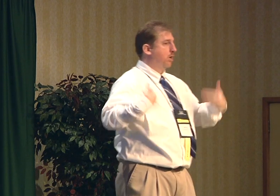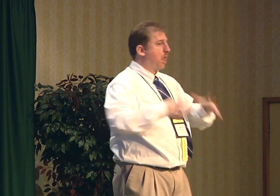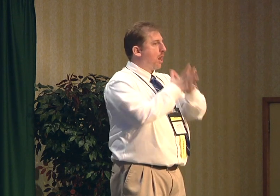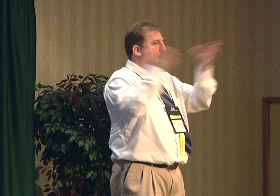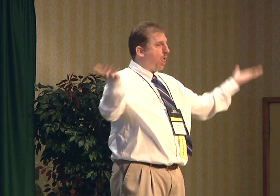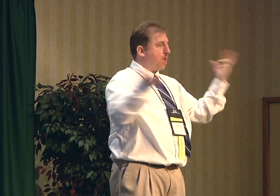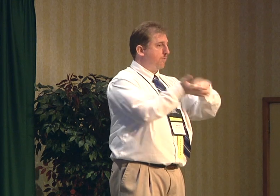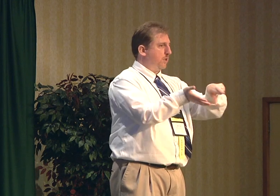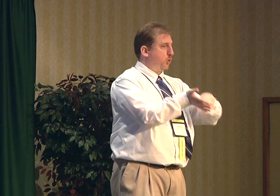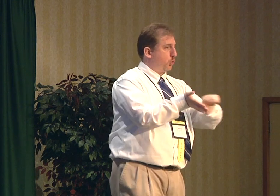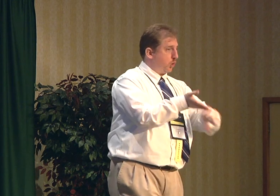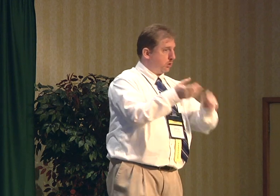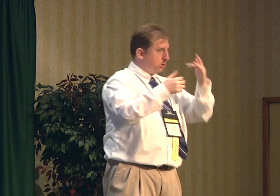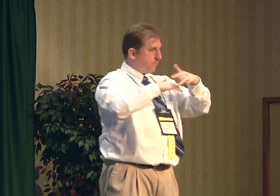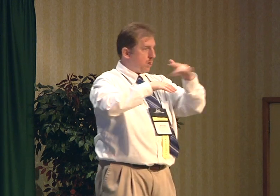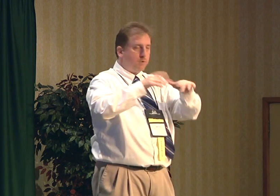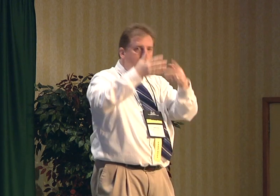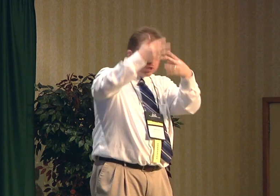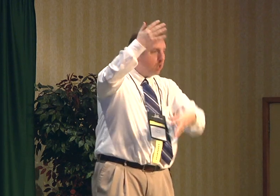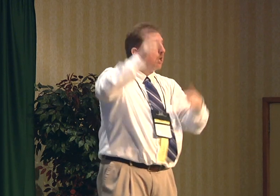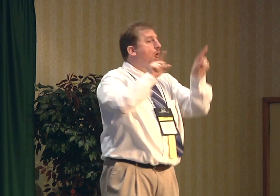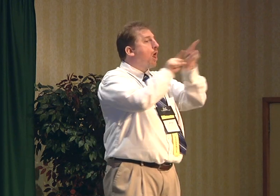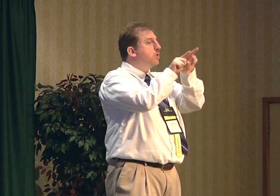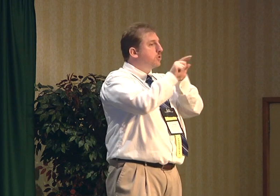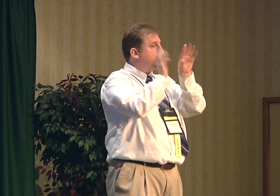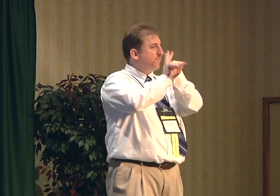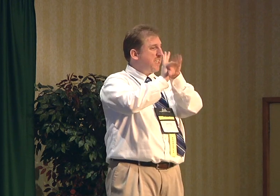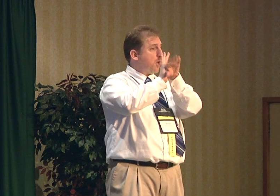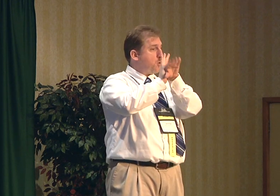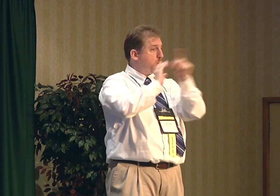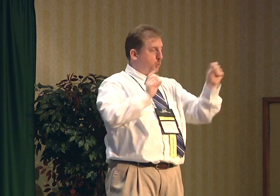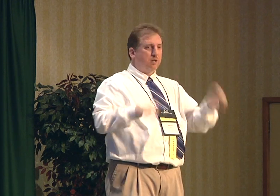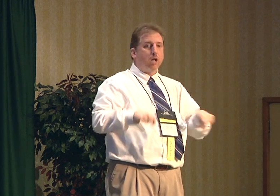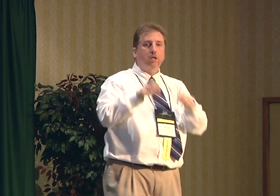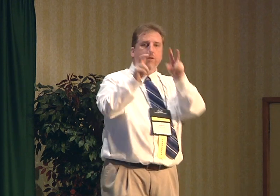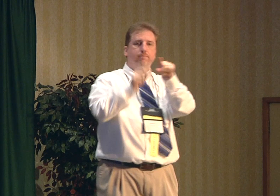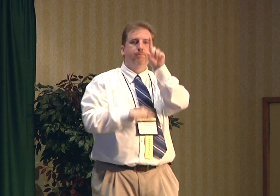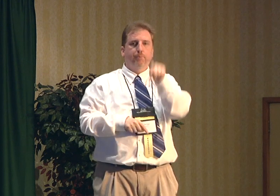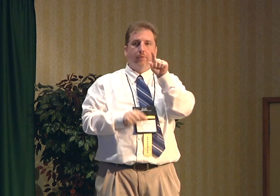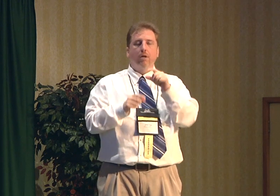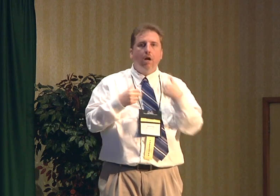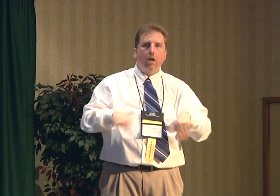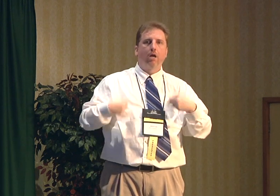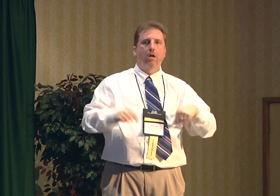www.healthcareinterpreting.org, and there is a great amount of information there. There are also videos on that